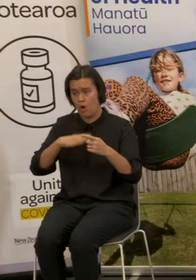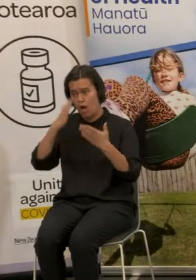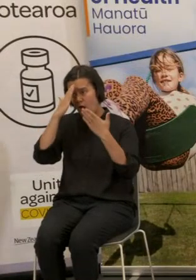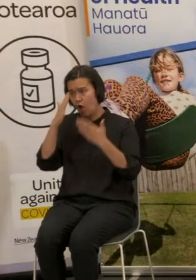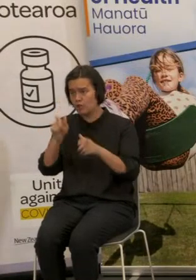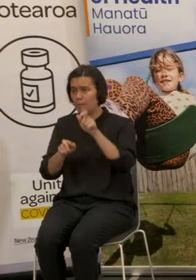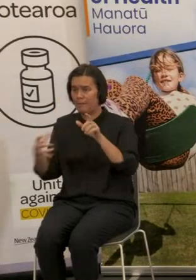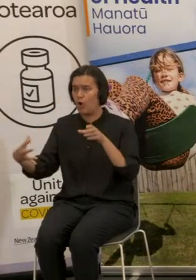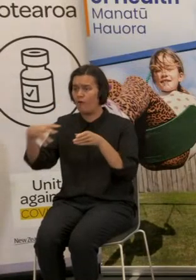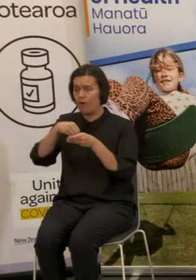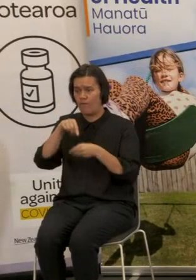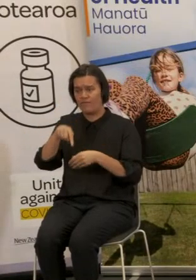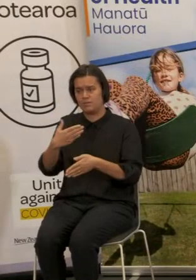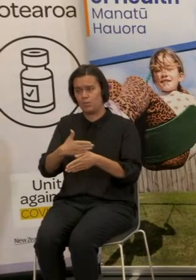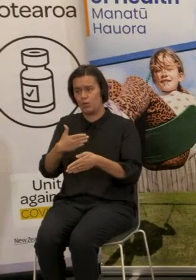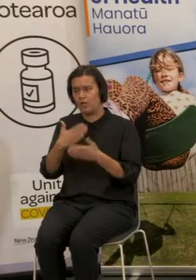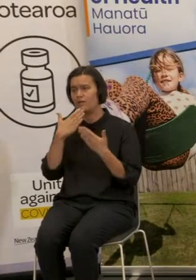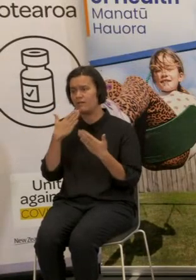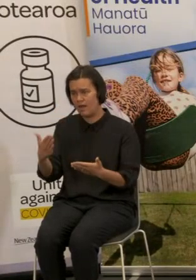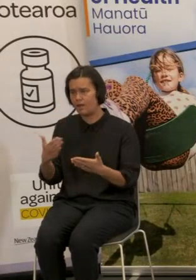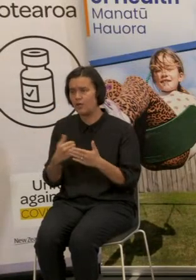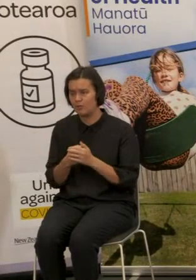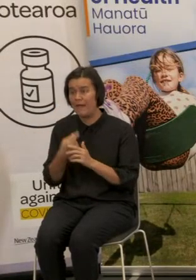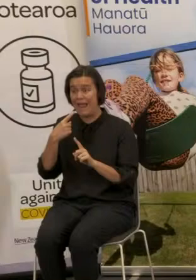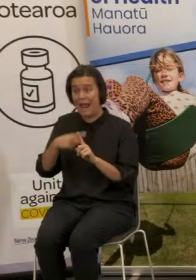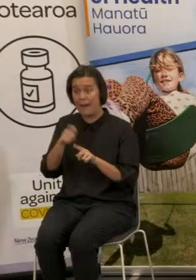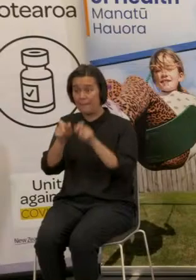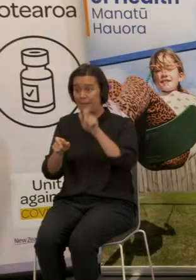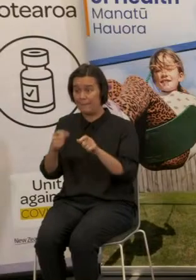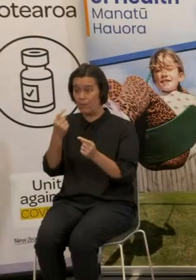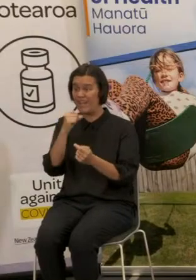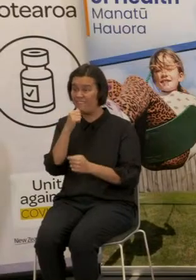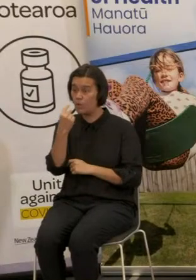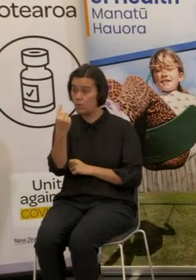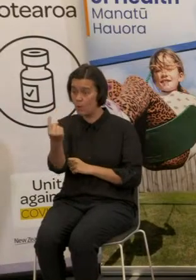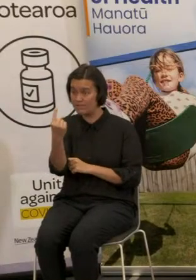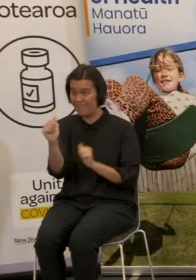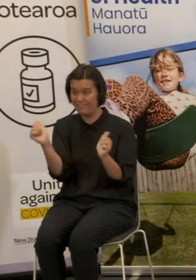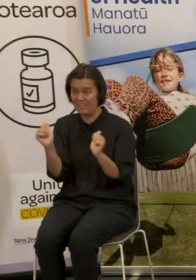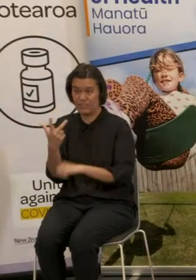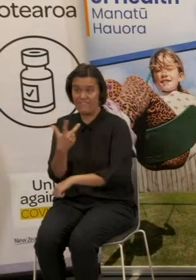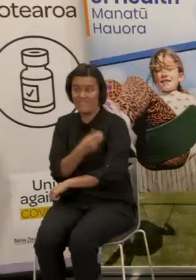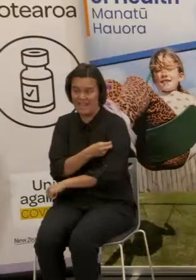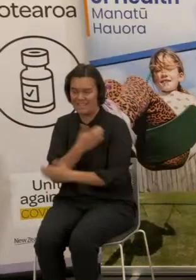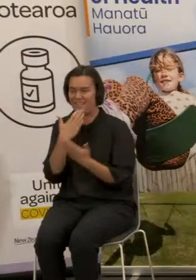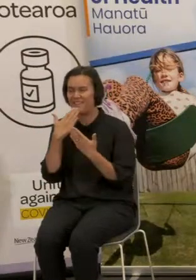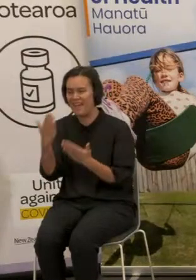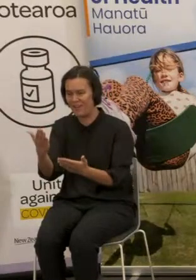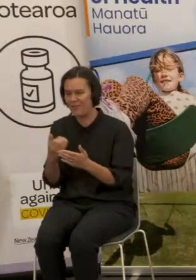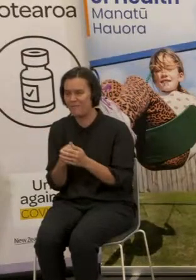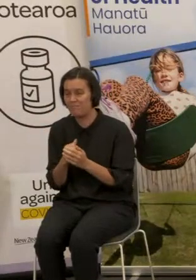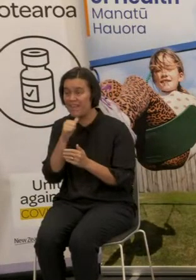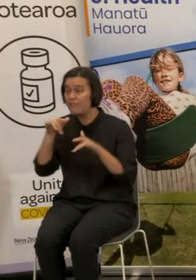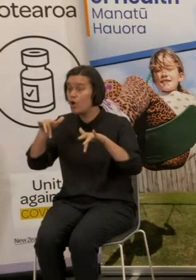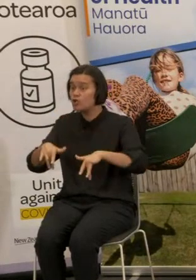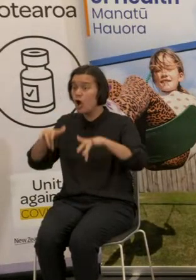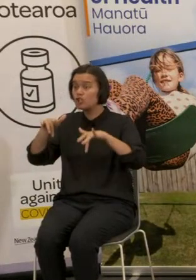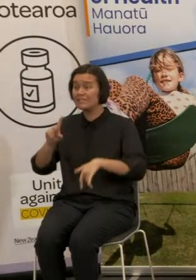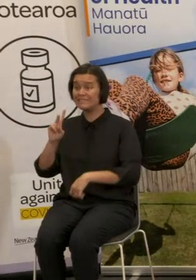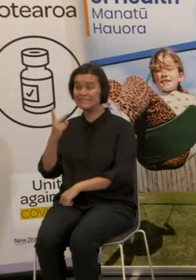first up. And also everybody who has come forward and been vaccinated so far. For those of you who haven't yet had your second dose,